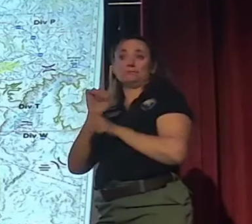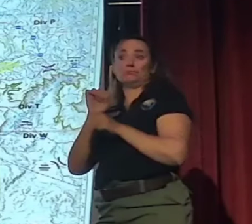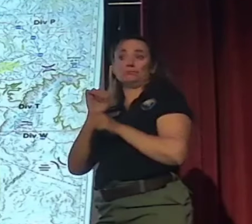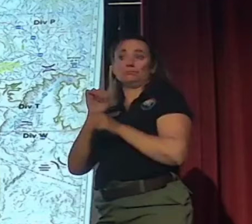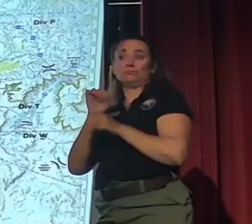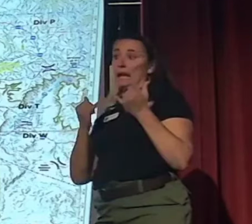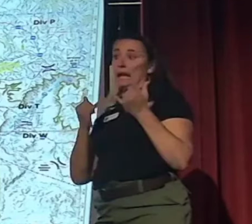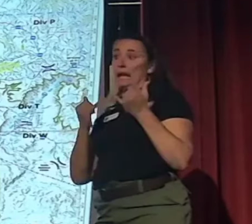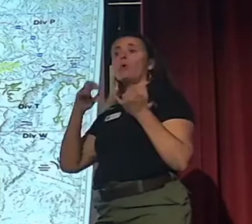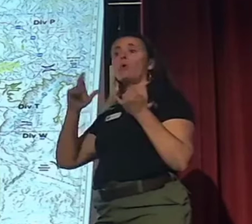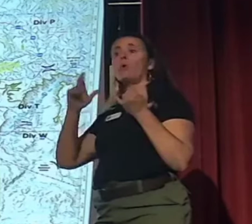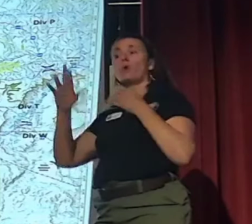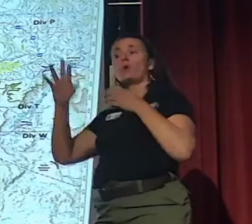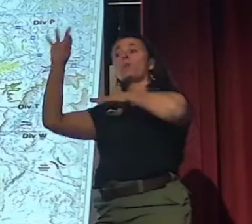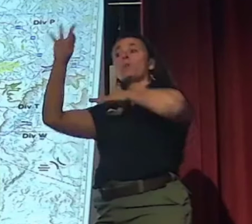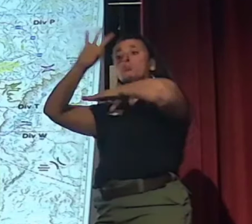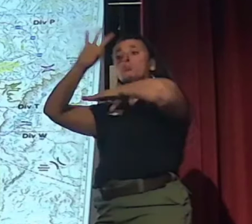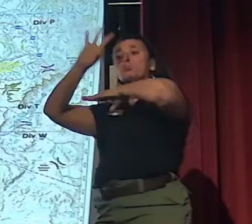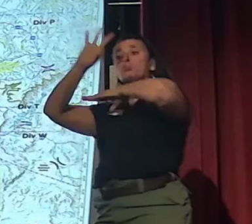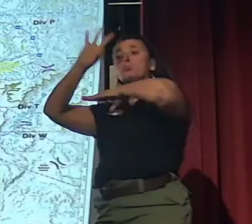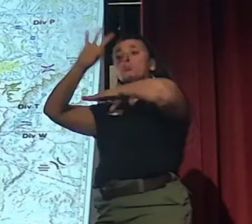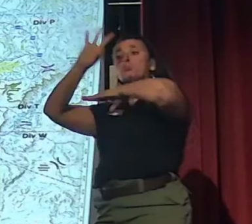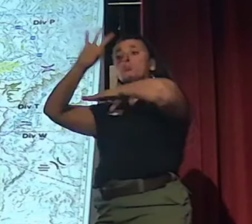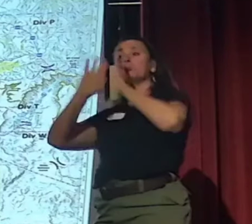as the nighttime hours come upon us.